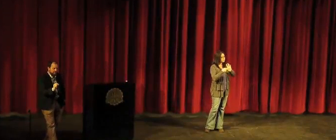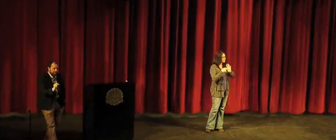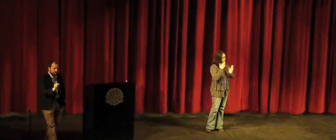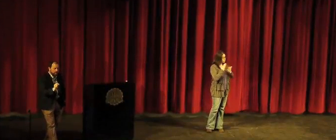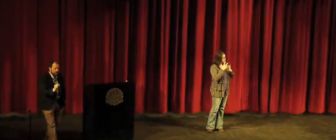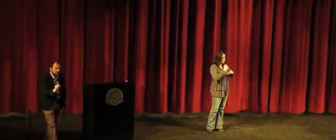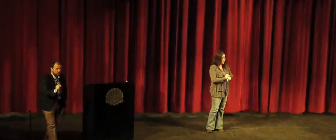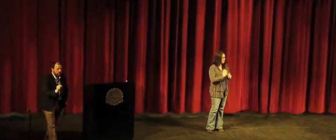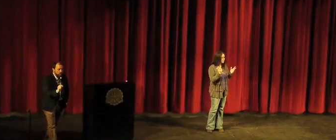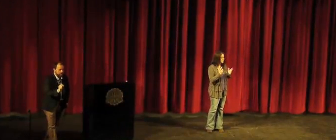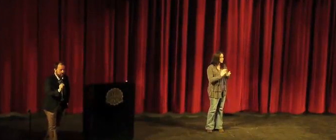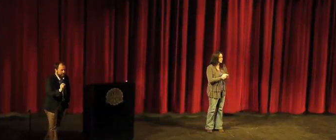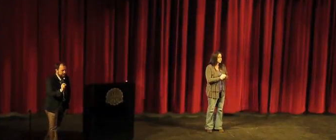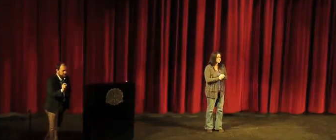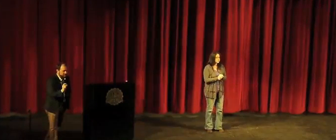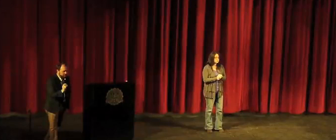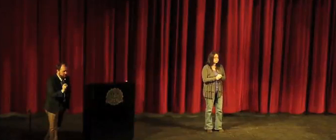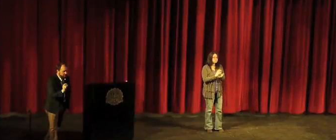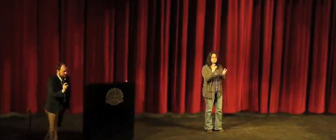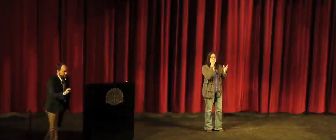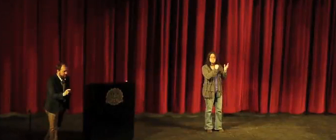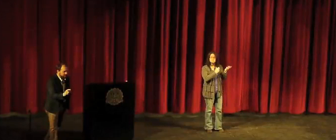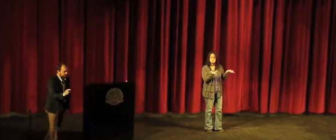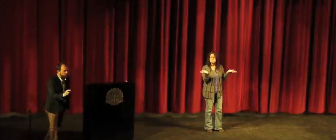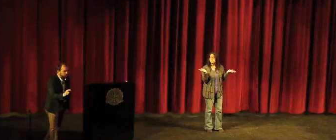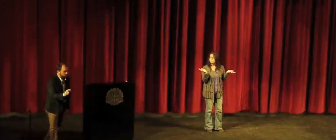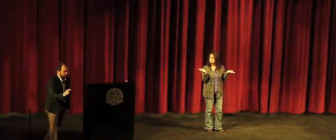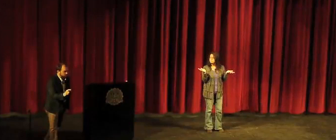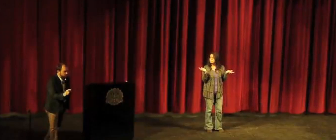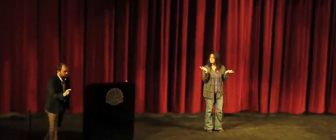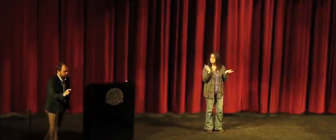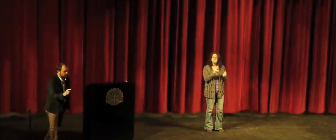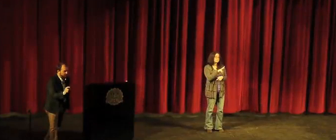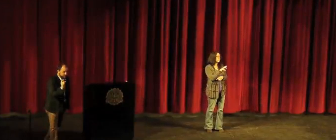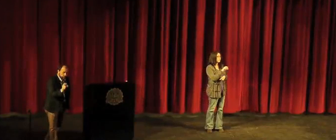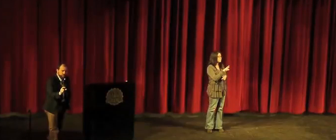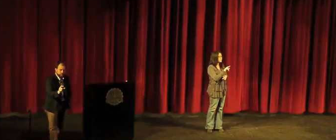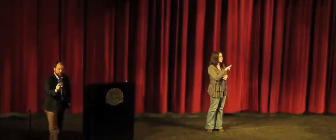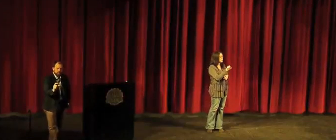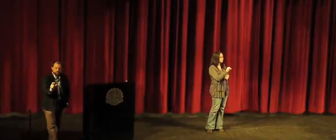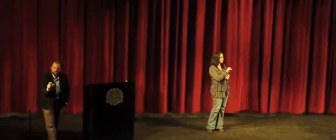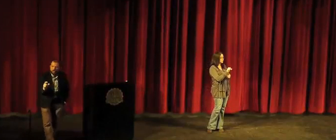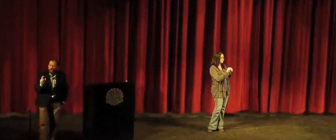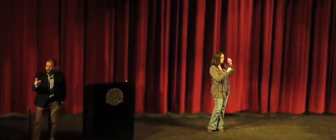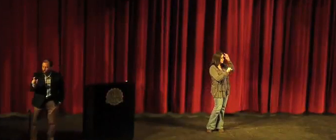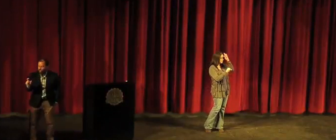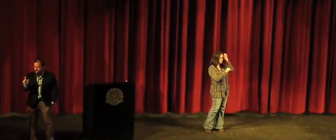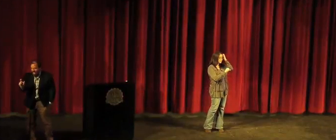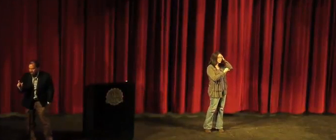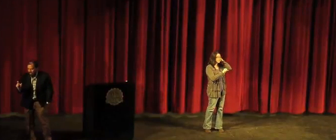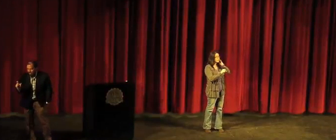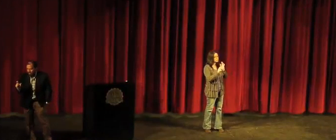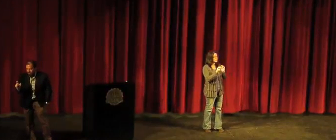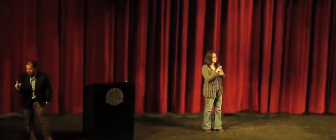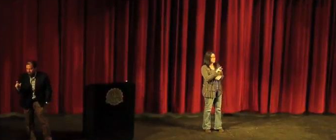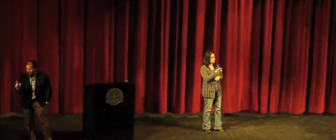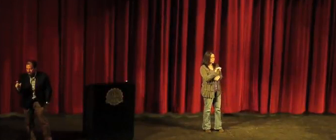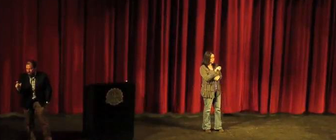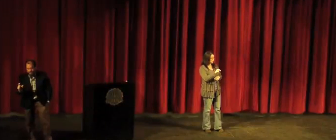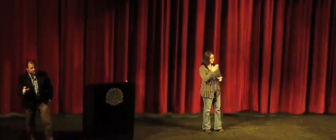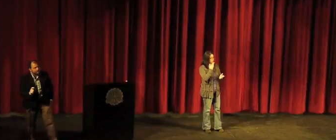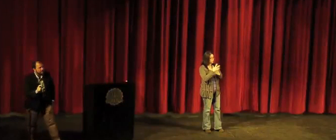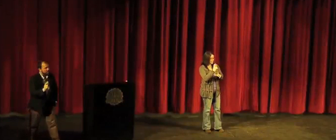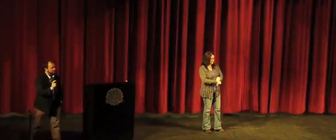habits are, any guesses? Virtues. Virtues are good habits.